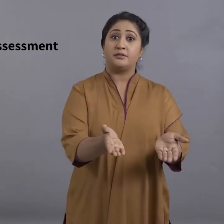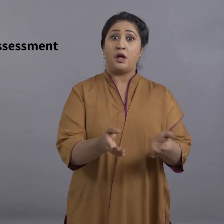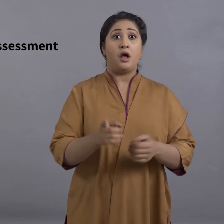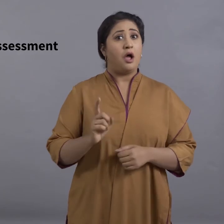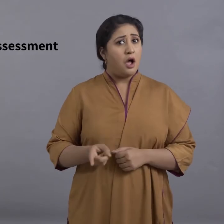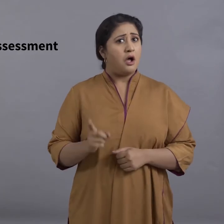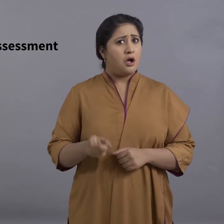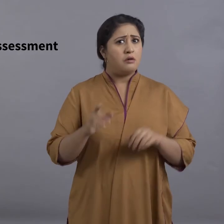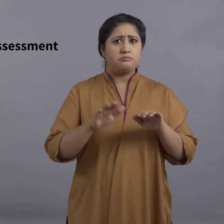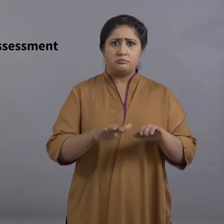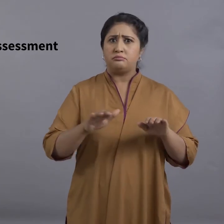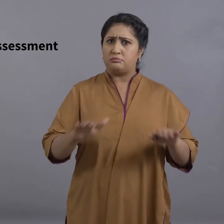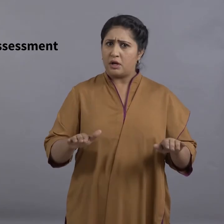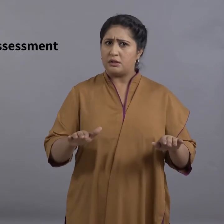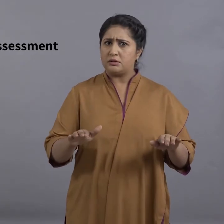one.